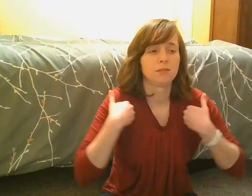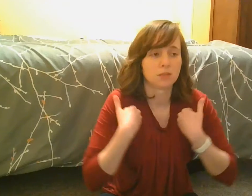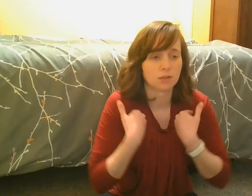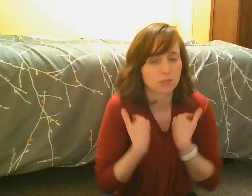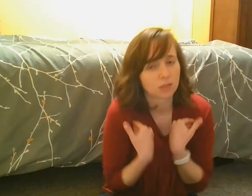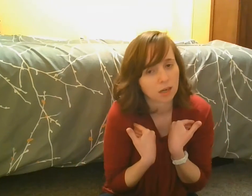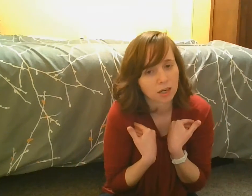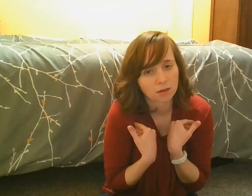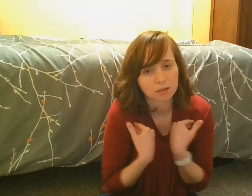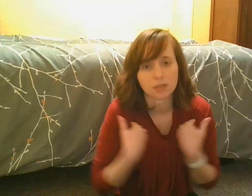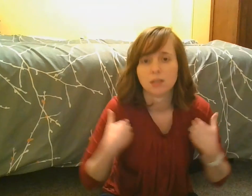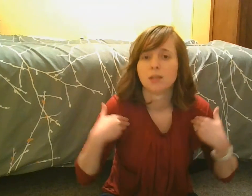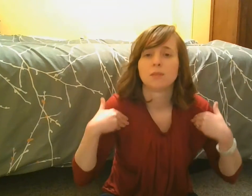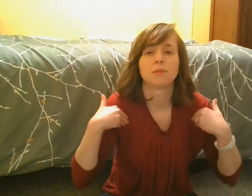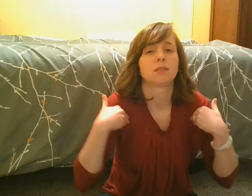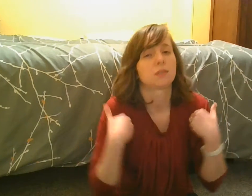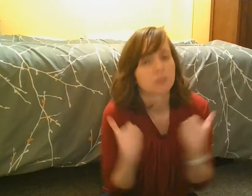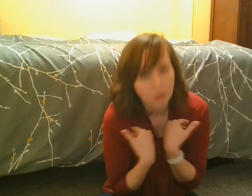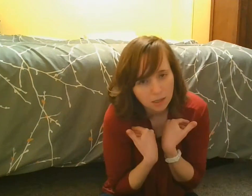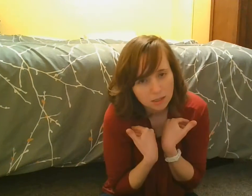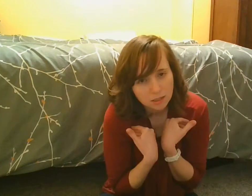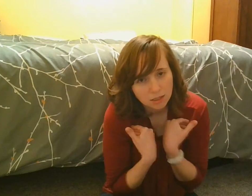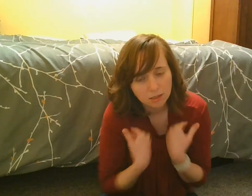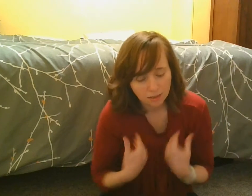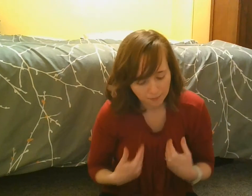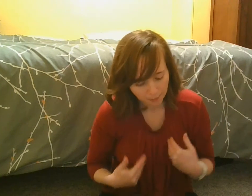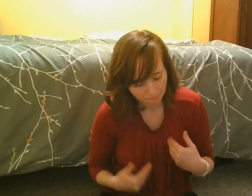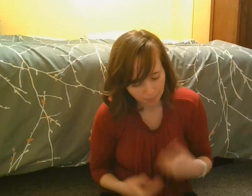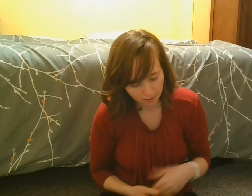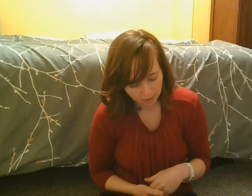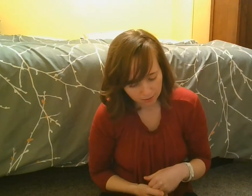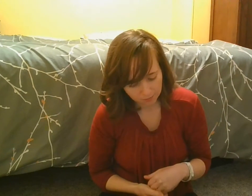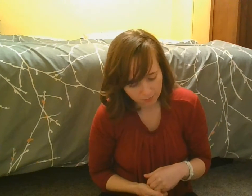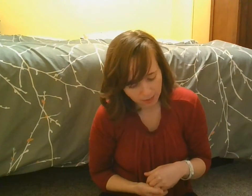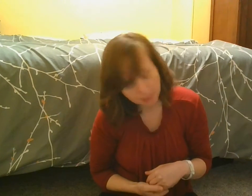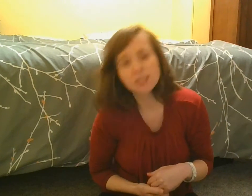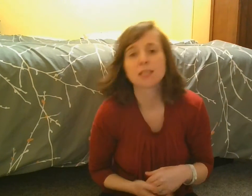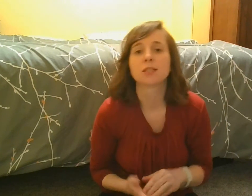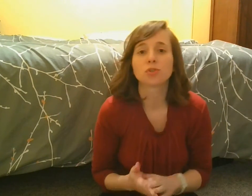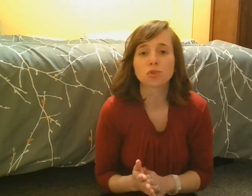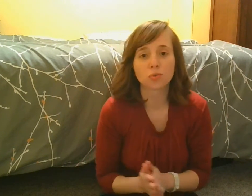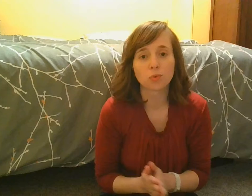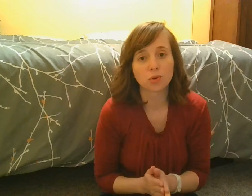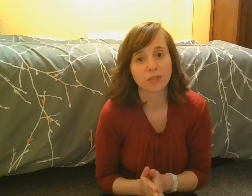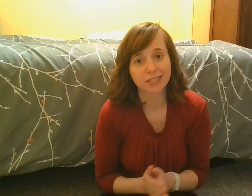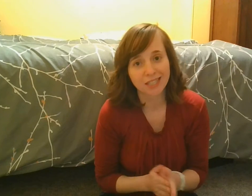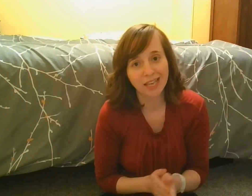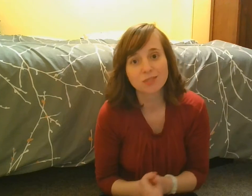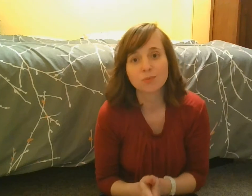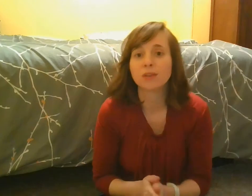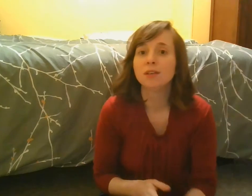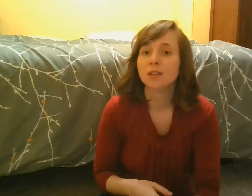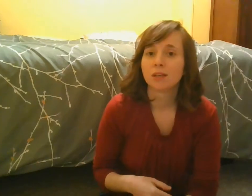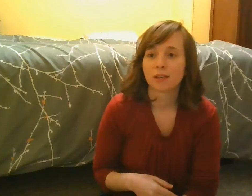so tired. I'm exhausted. Next is true. This is the last one